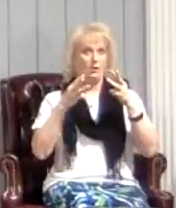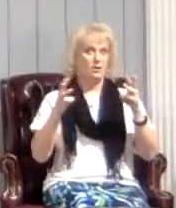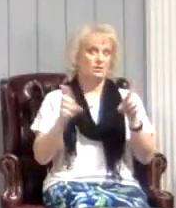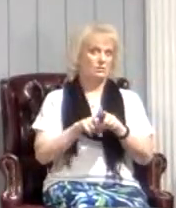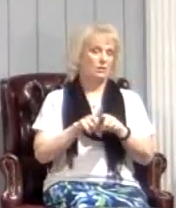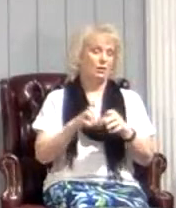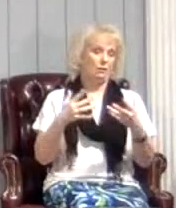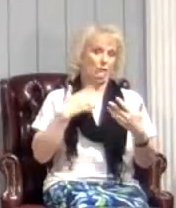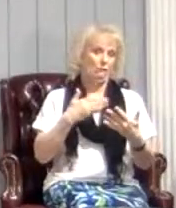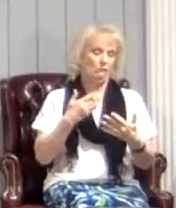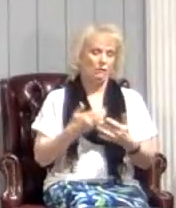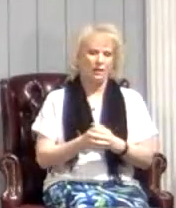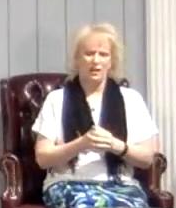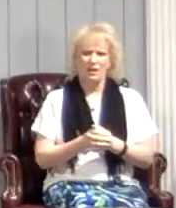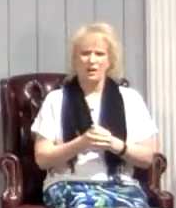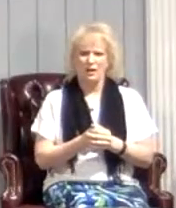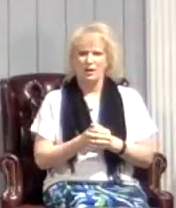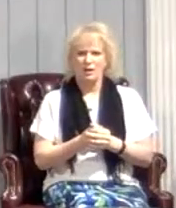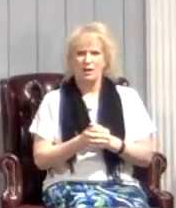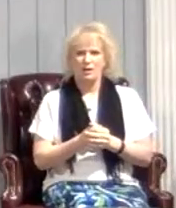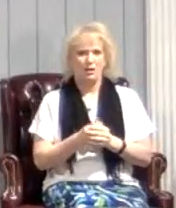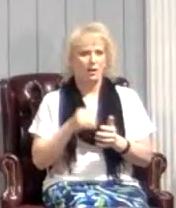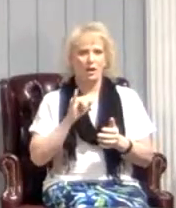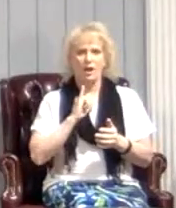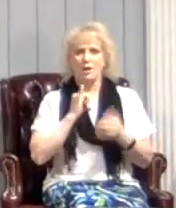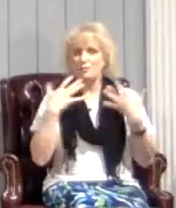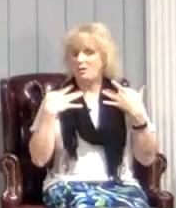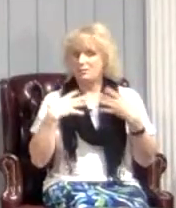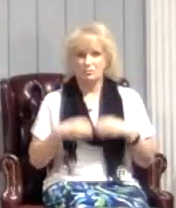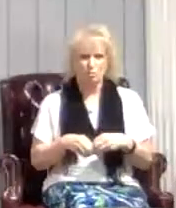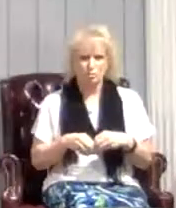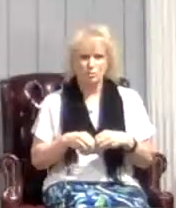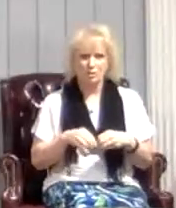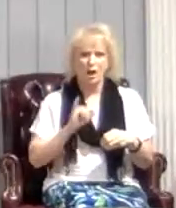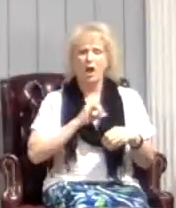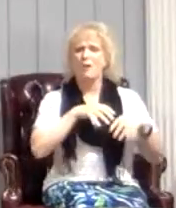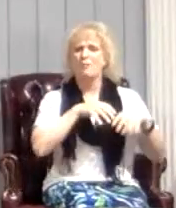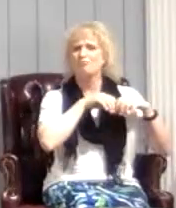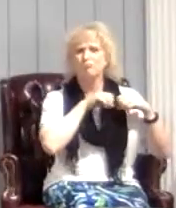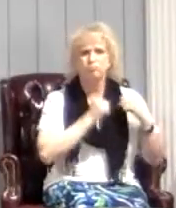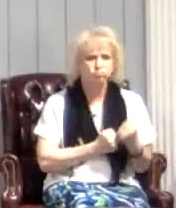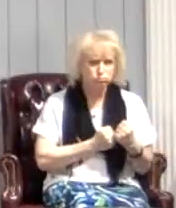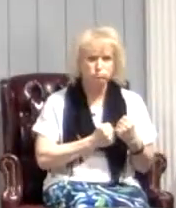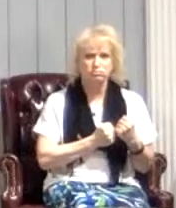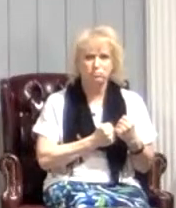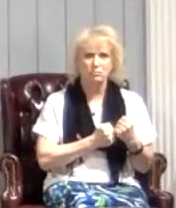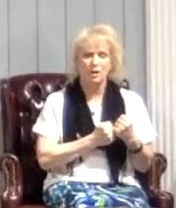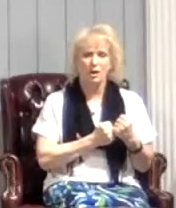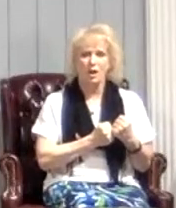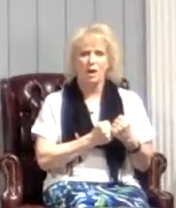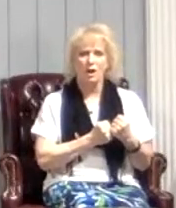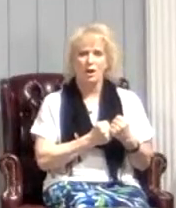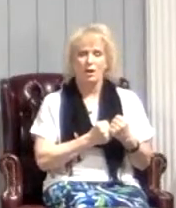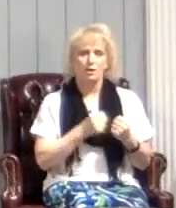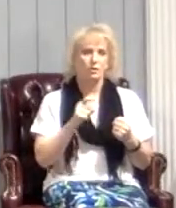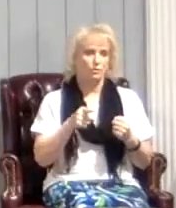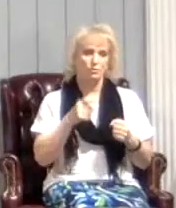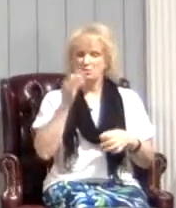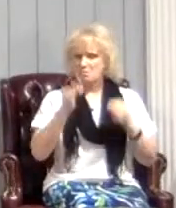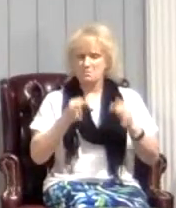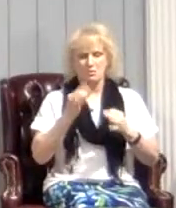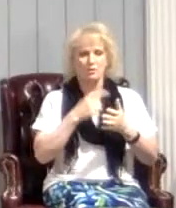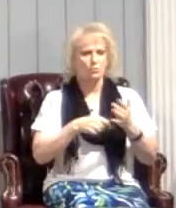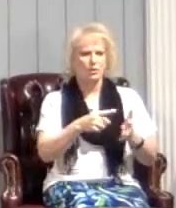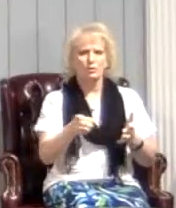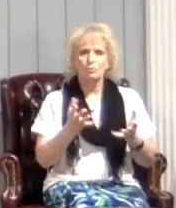if you're discouraged. And he said, and he told the representative, he said, "Oh, I'm not discouraged. I'm brokenhearted." And you can judge what you want to about all